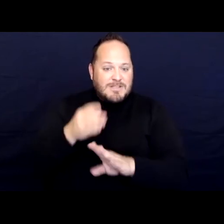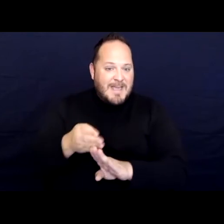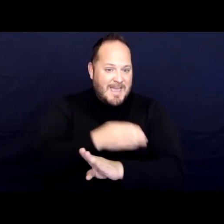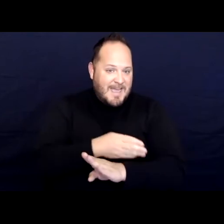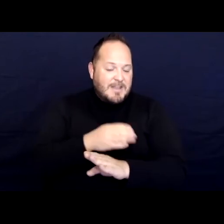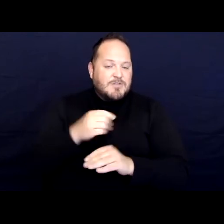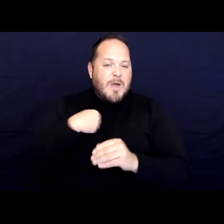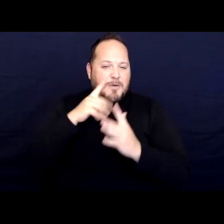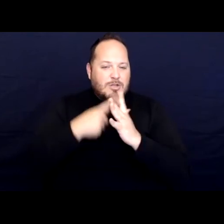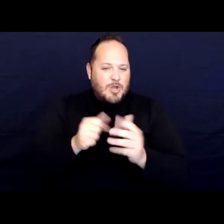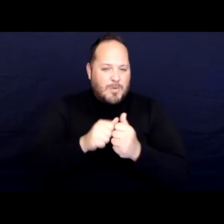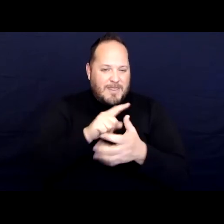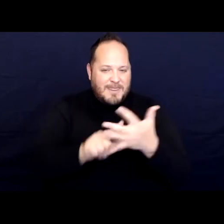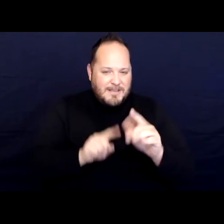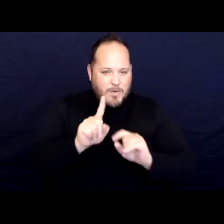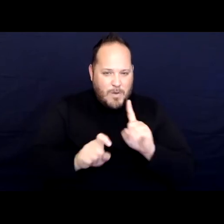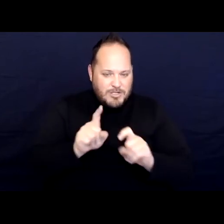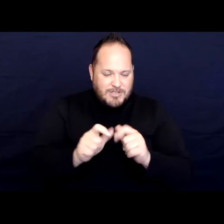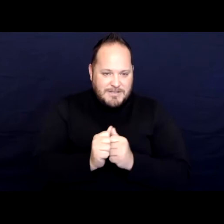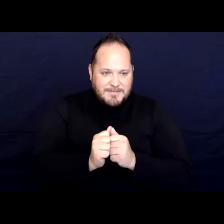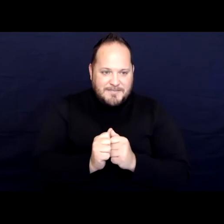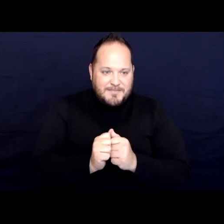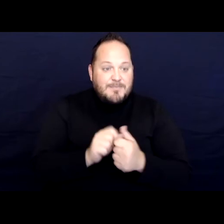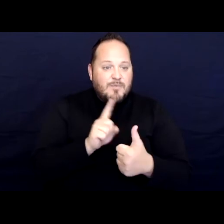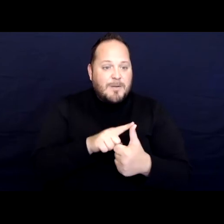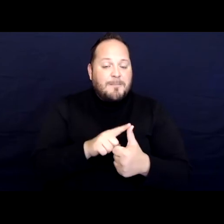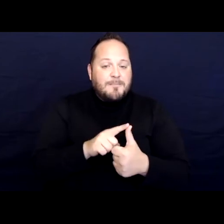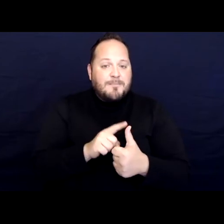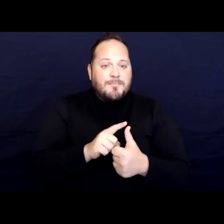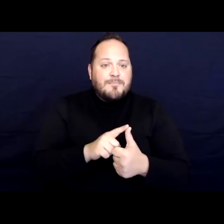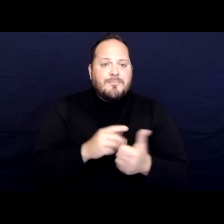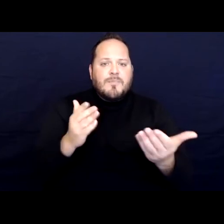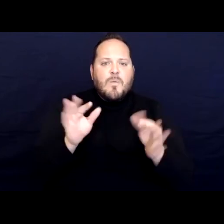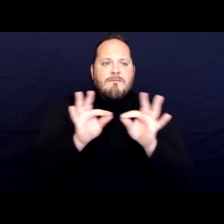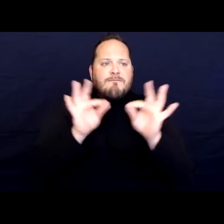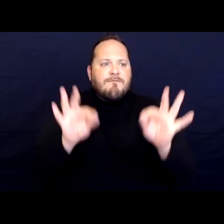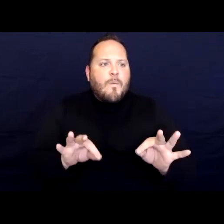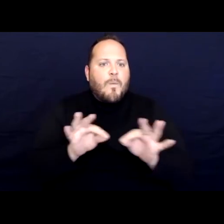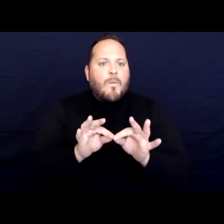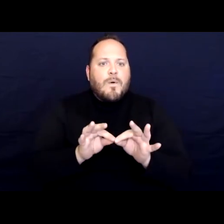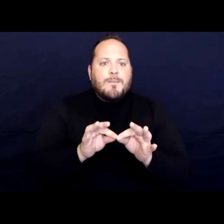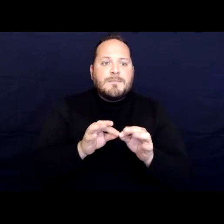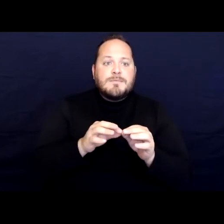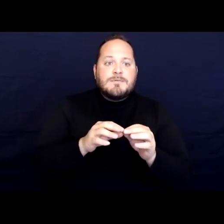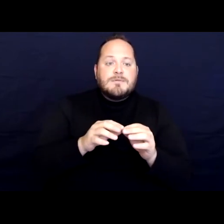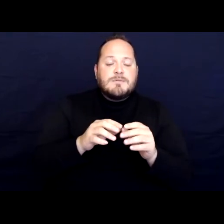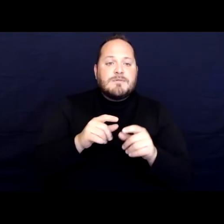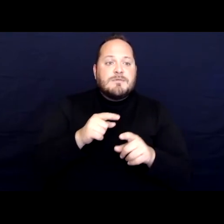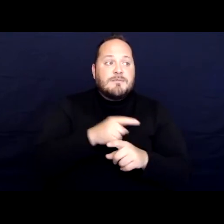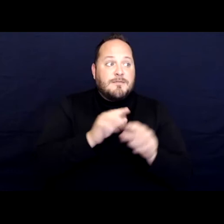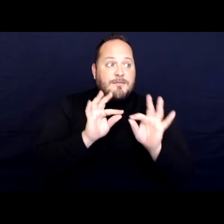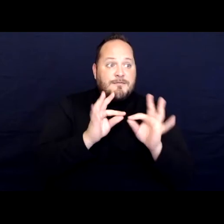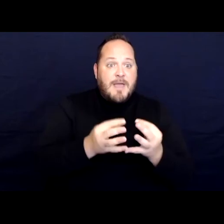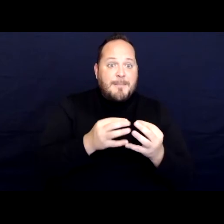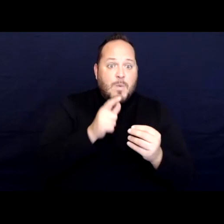questions. One of them is, what forms do families of children who have disabilities